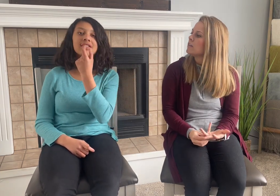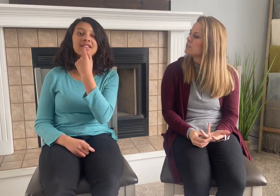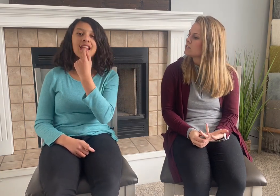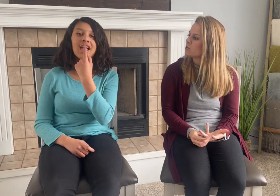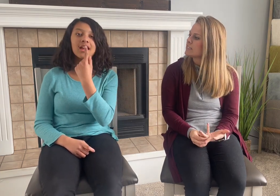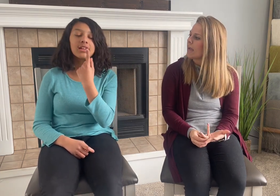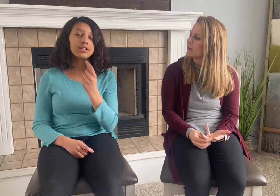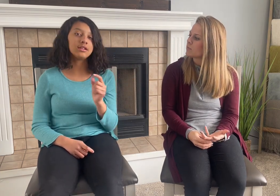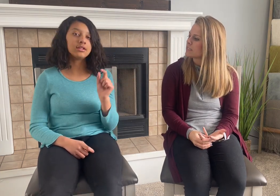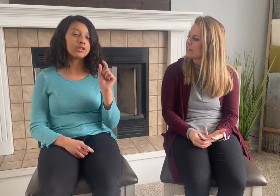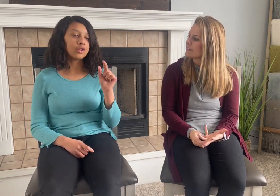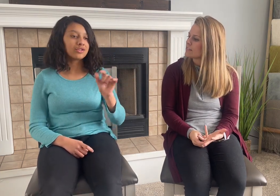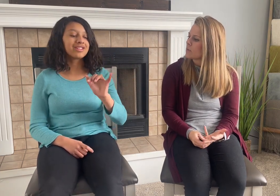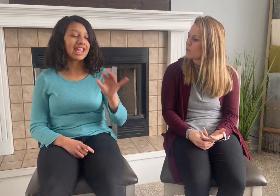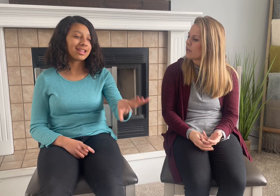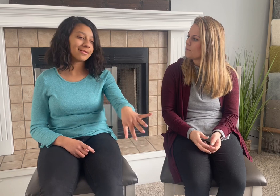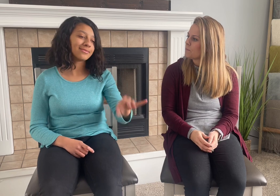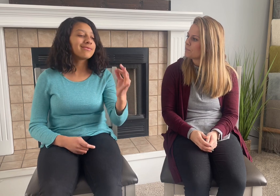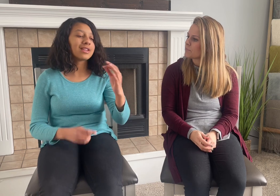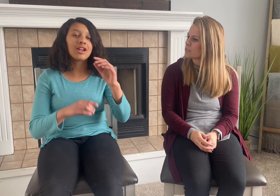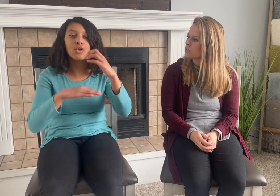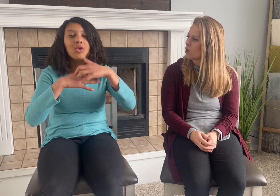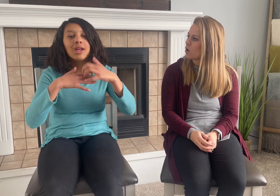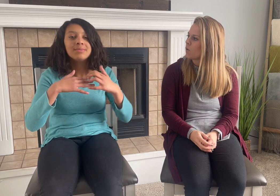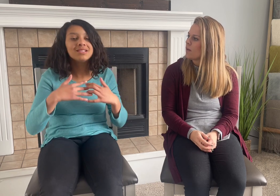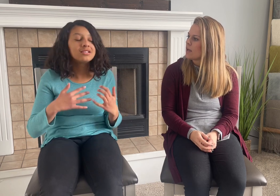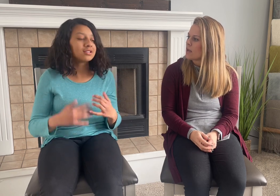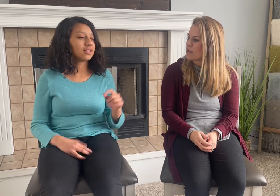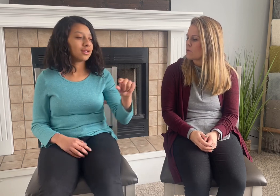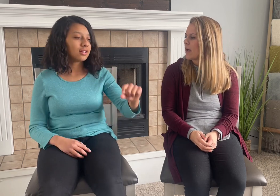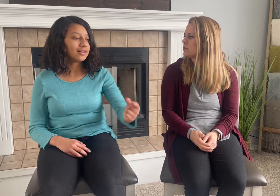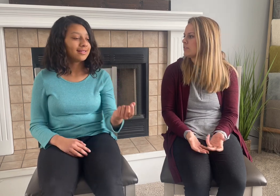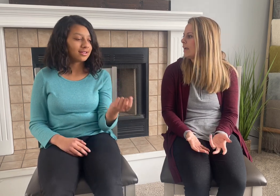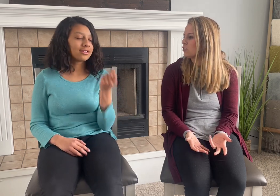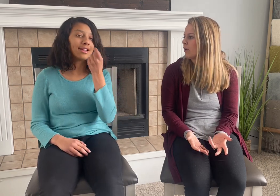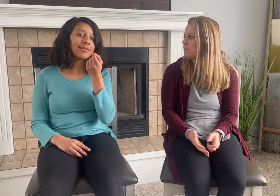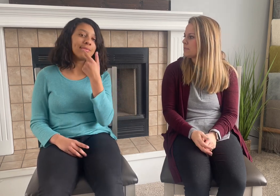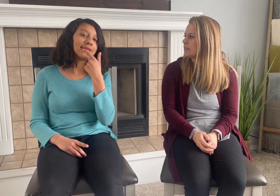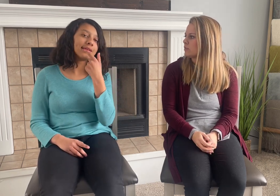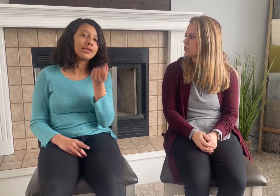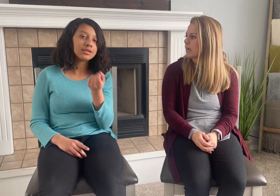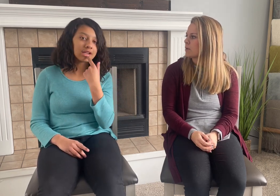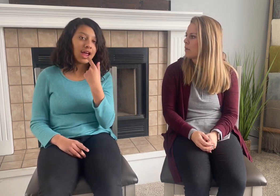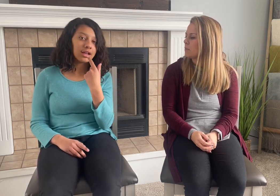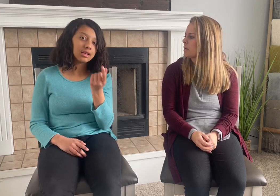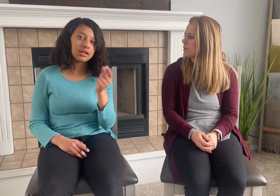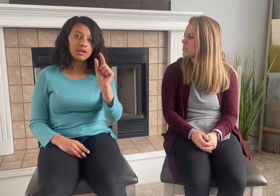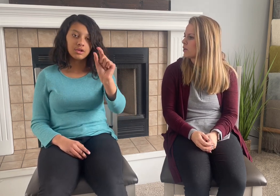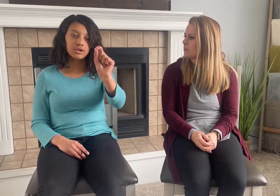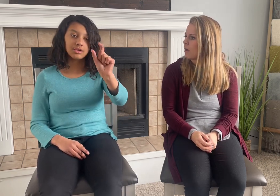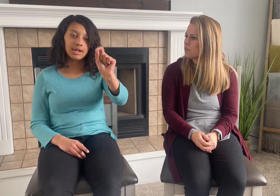So snack, we're signing the same way. So imagine like grapes and you're just kind of popping them into your mouth.